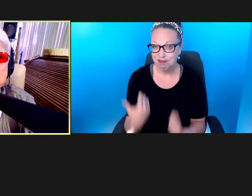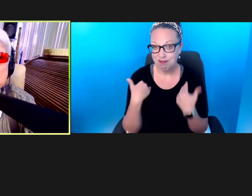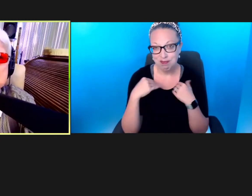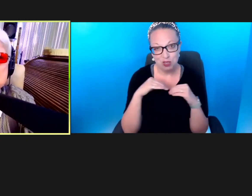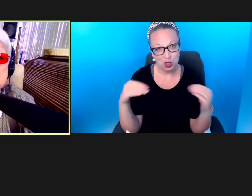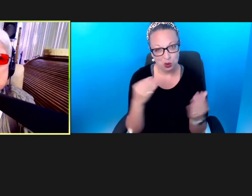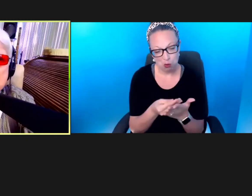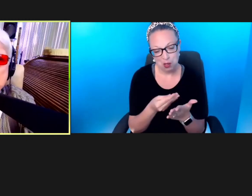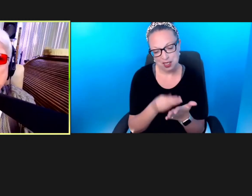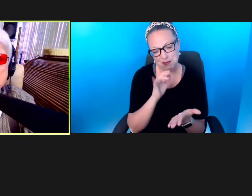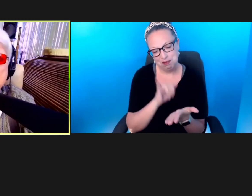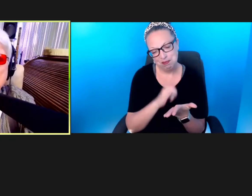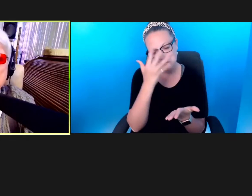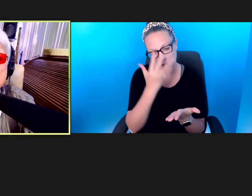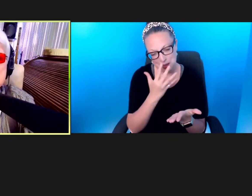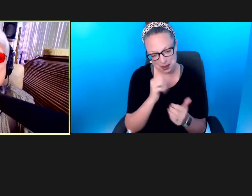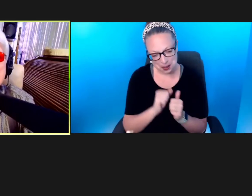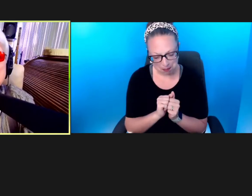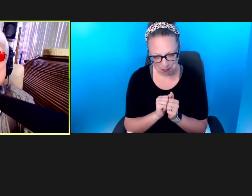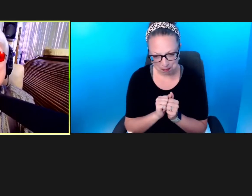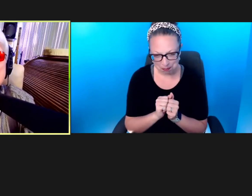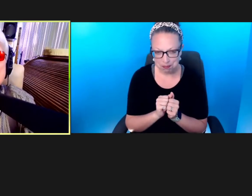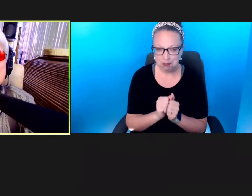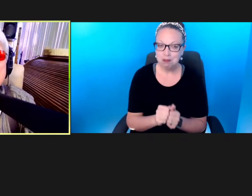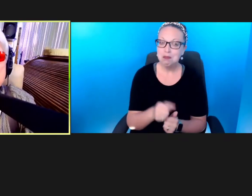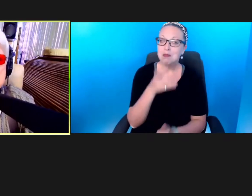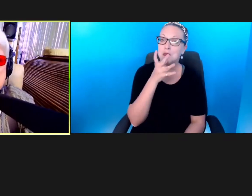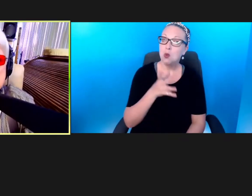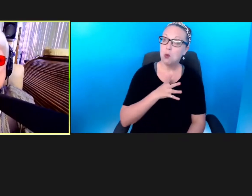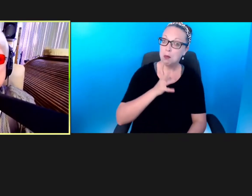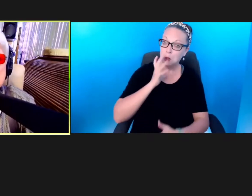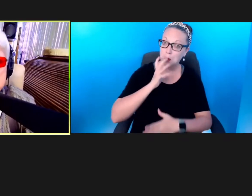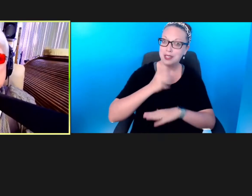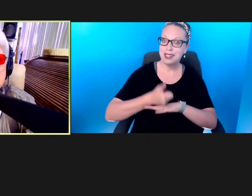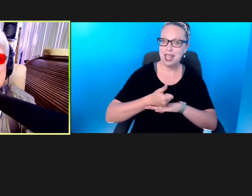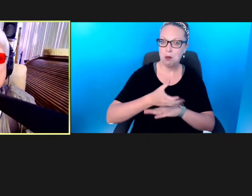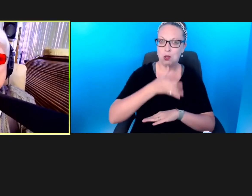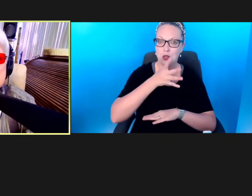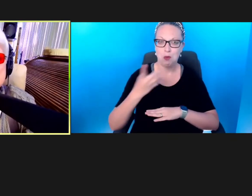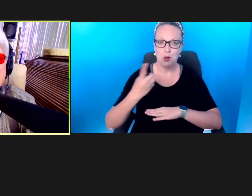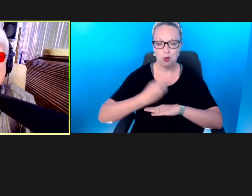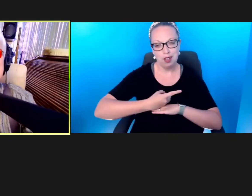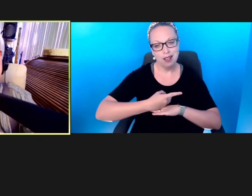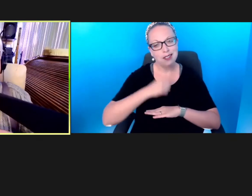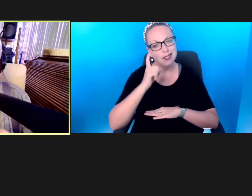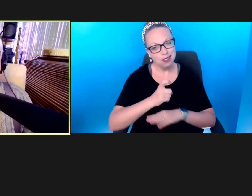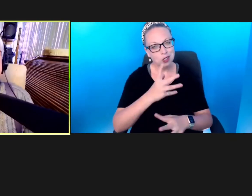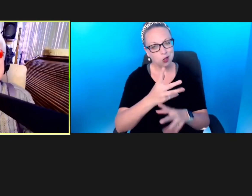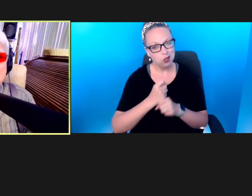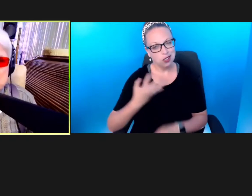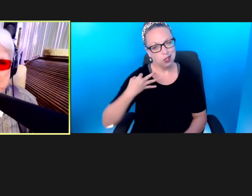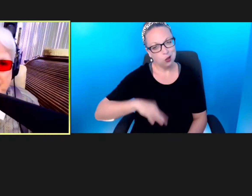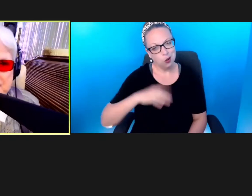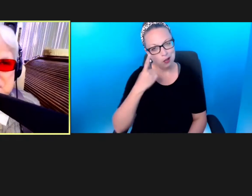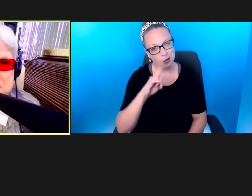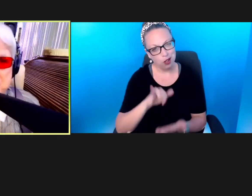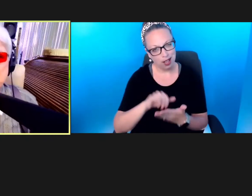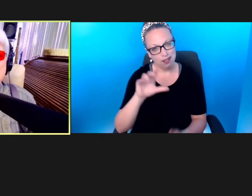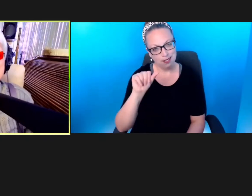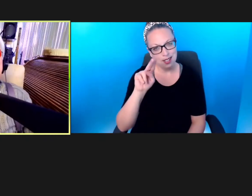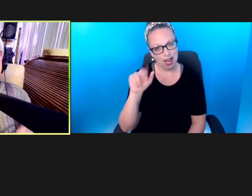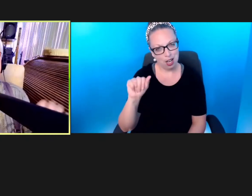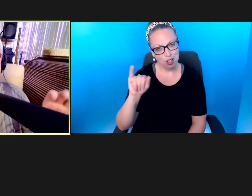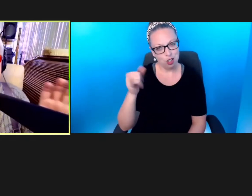in real crisis. Yeah. But the woman who established Mother's Day deserves the credit, Anna Jarvis. But it goes back